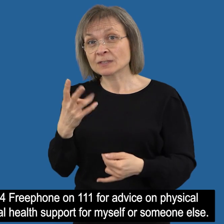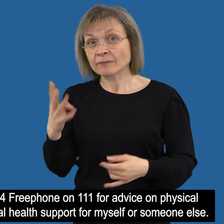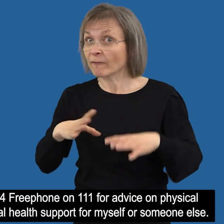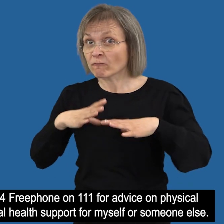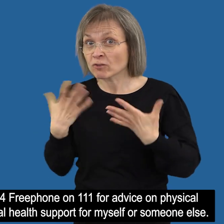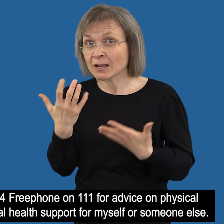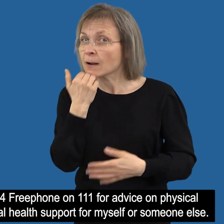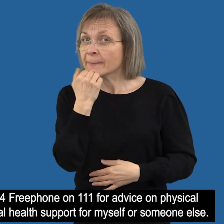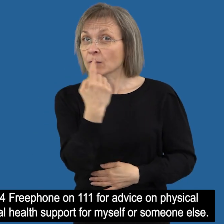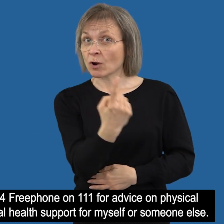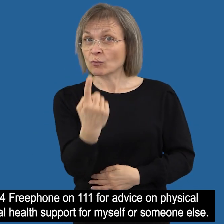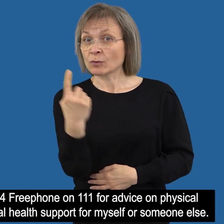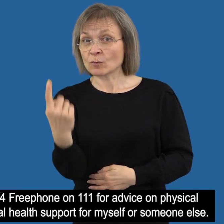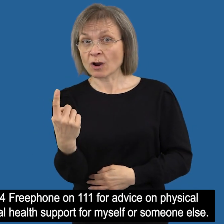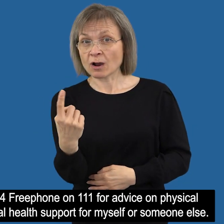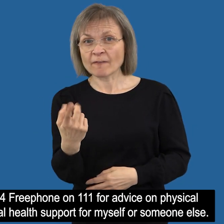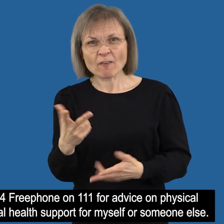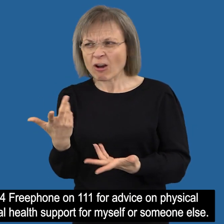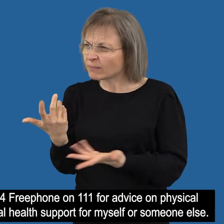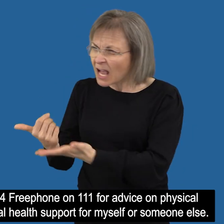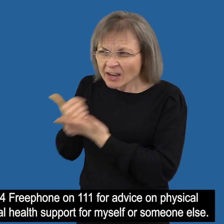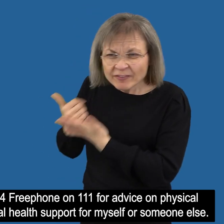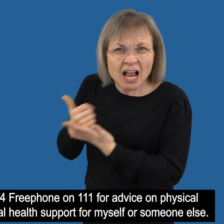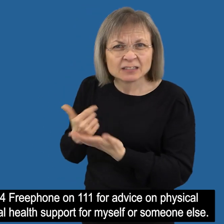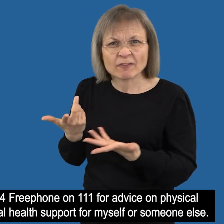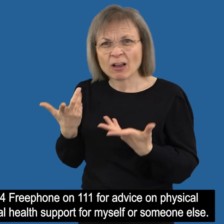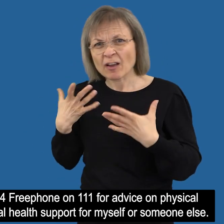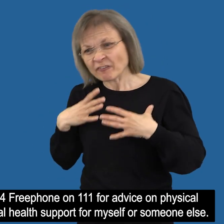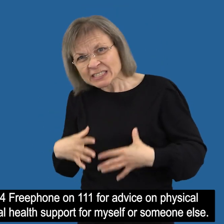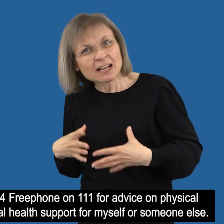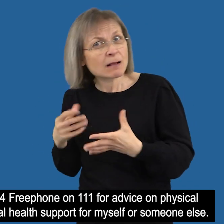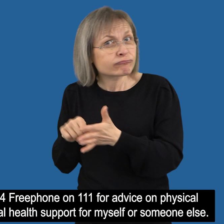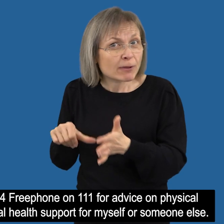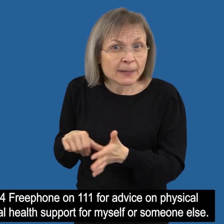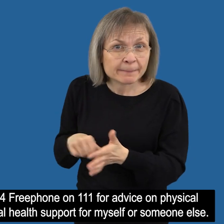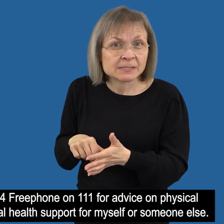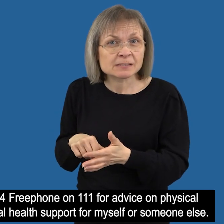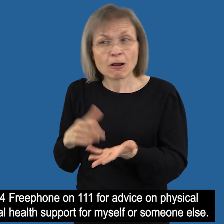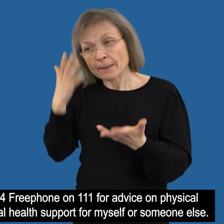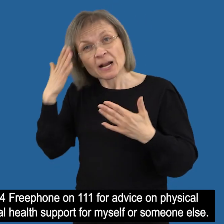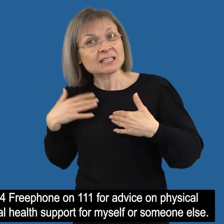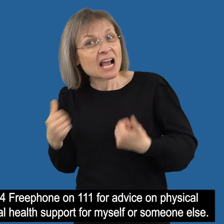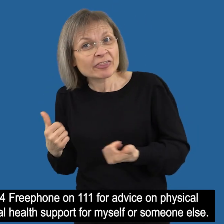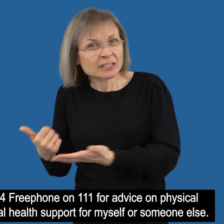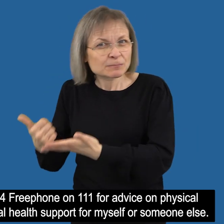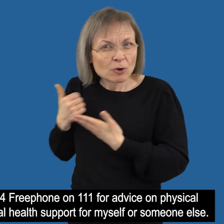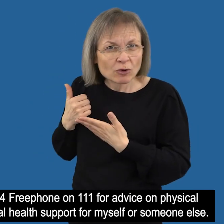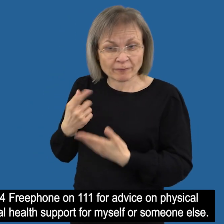I can phone NHS 24 free phone on 111 for advice on physical problems or for mental health